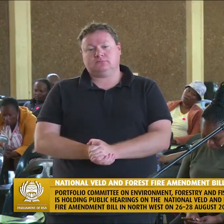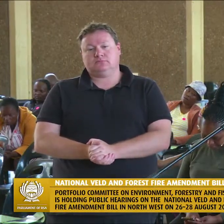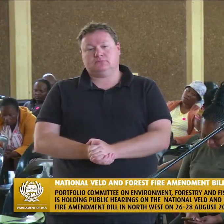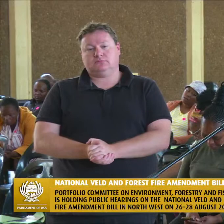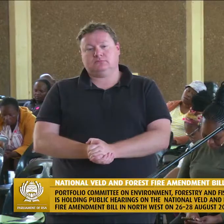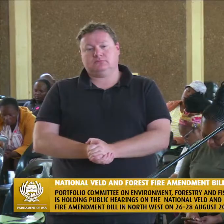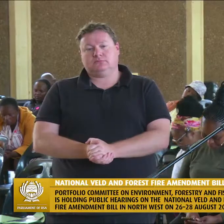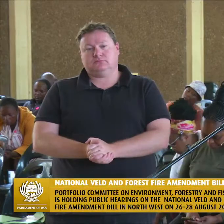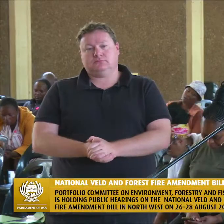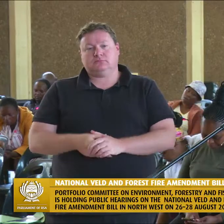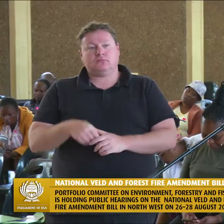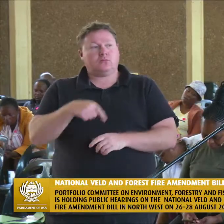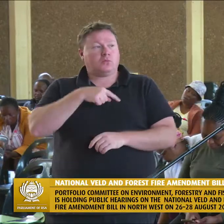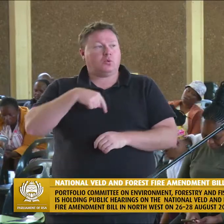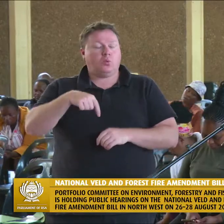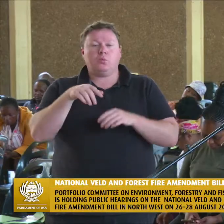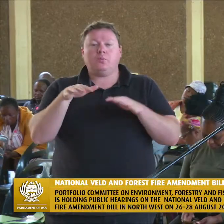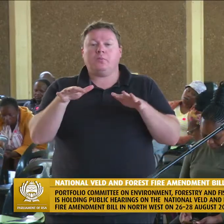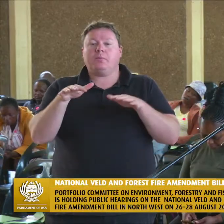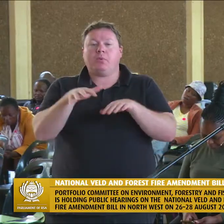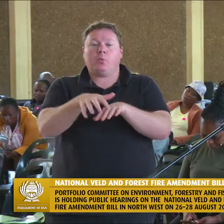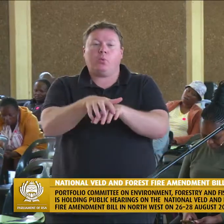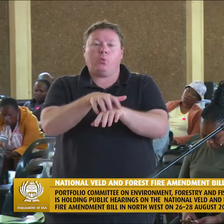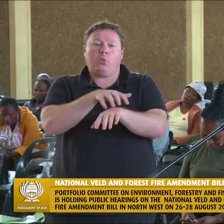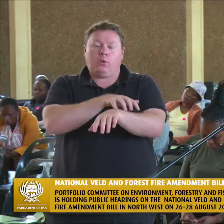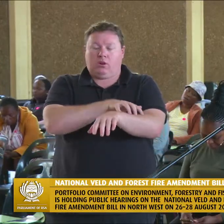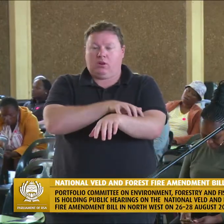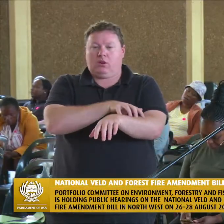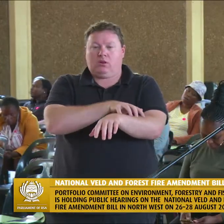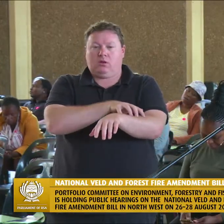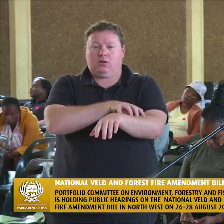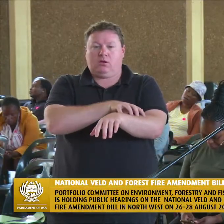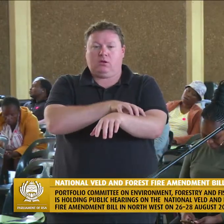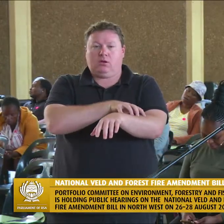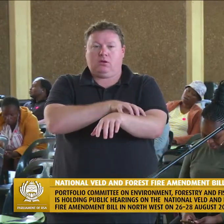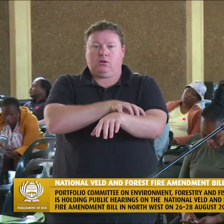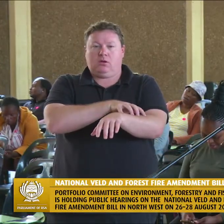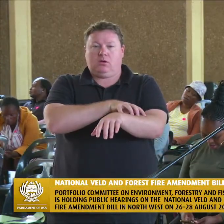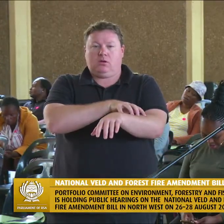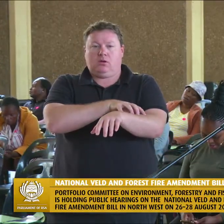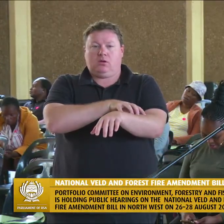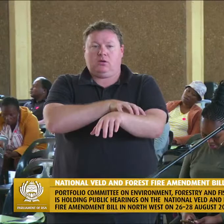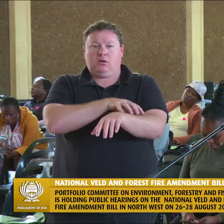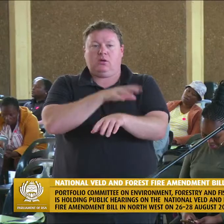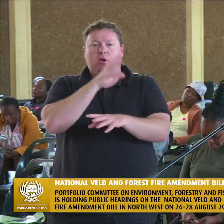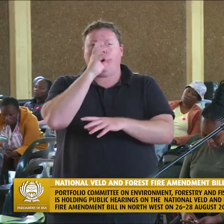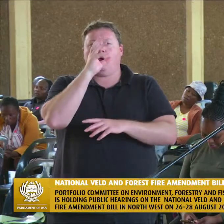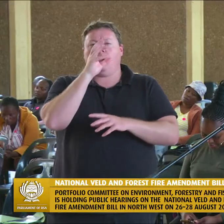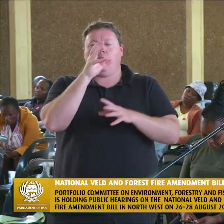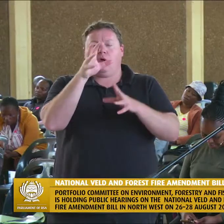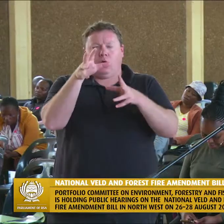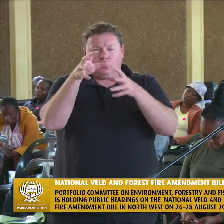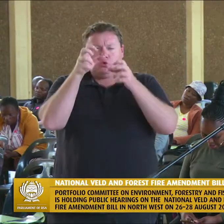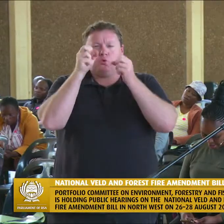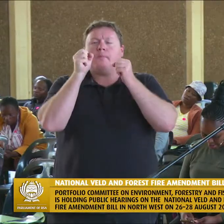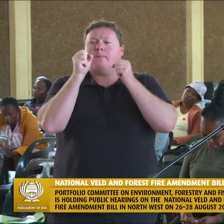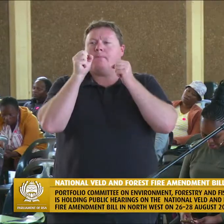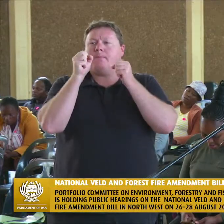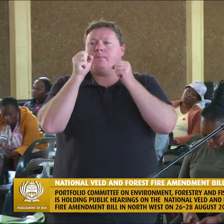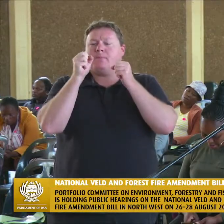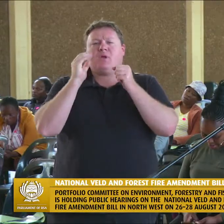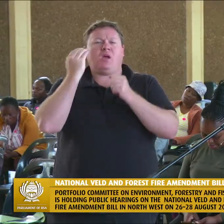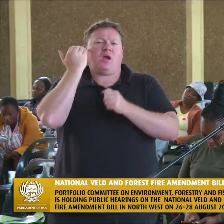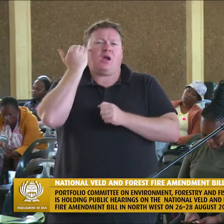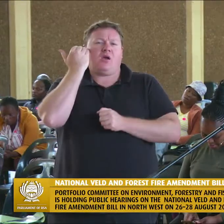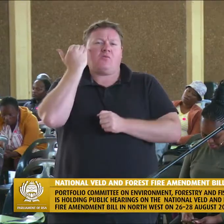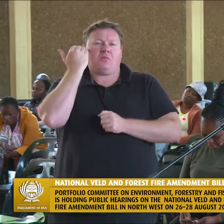we the rural people we we we assume that government doesn't care about us